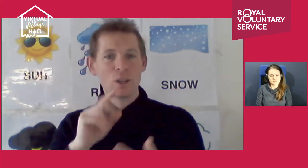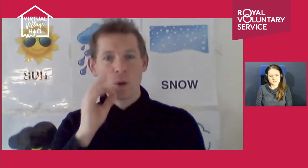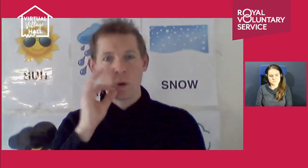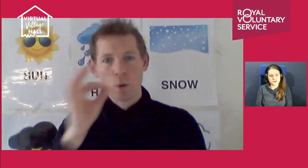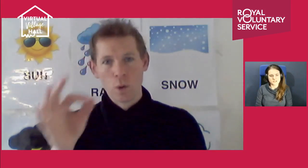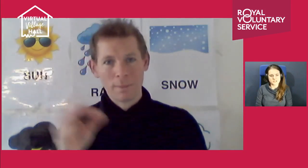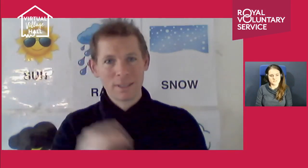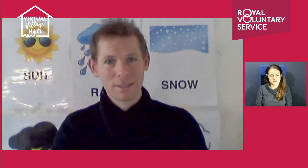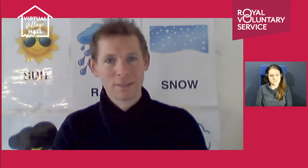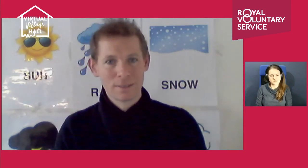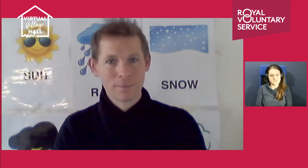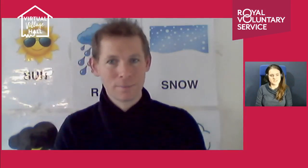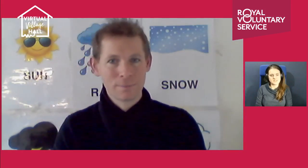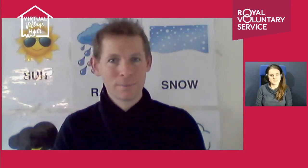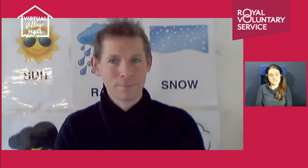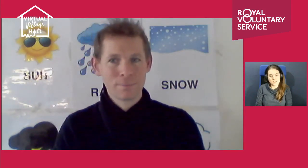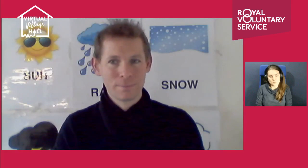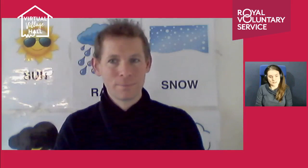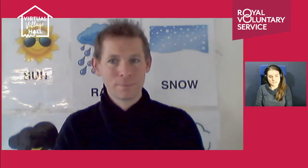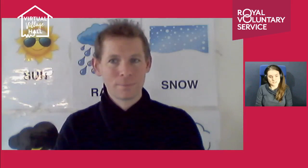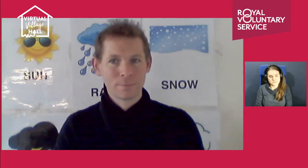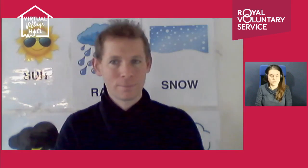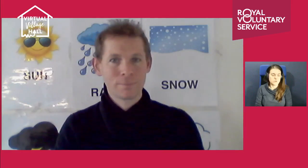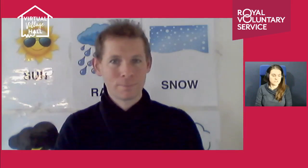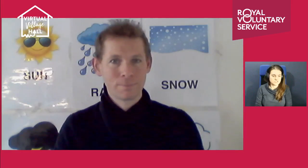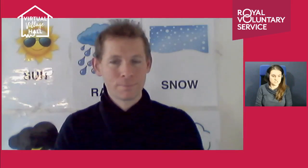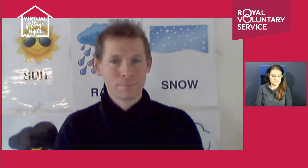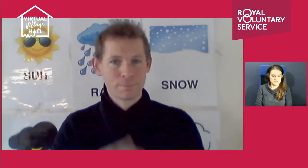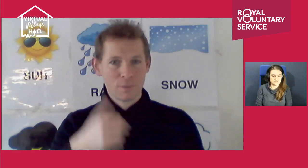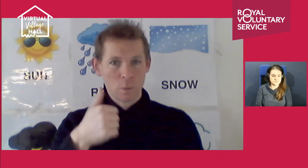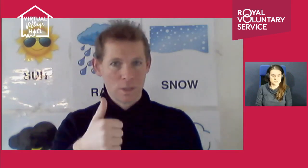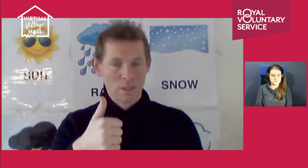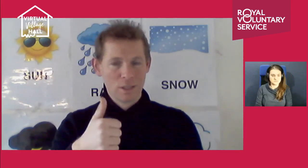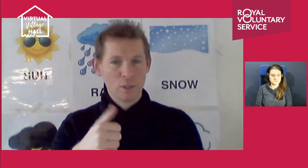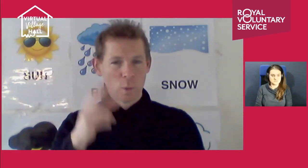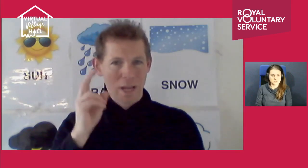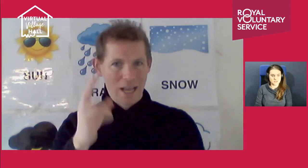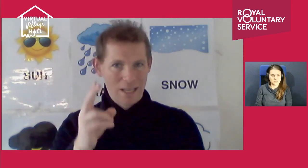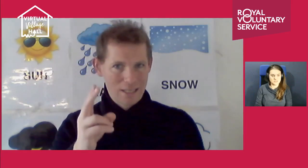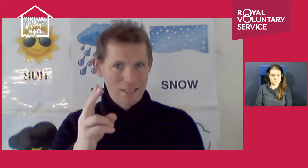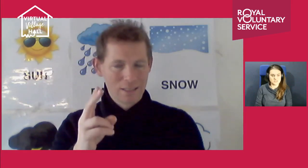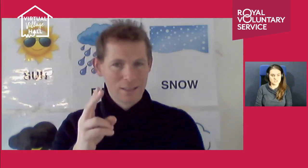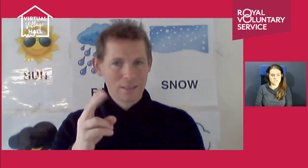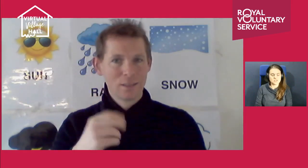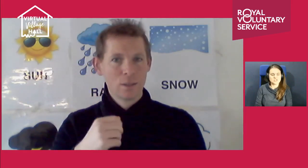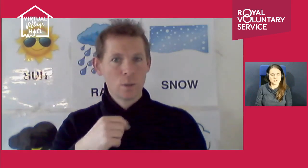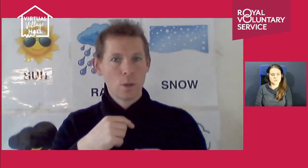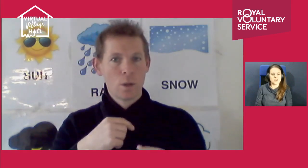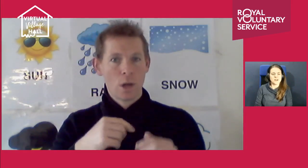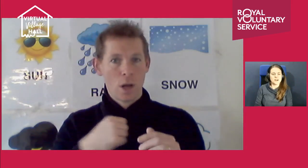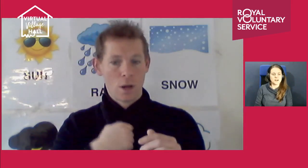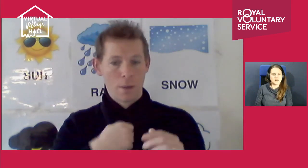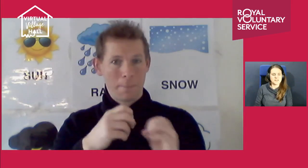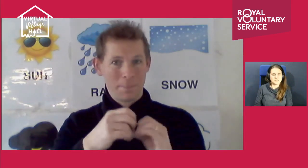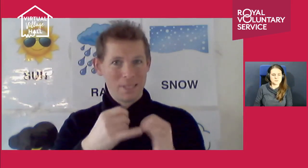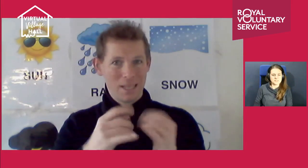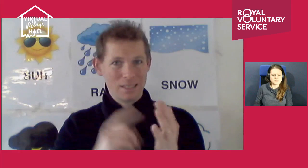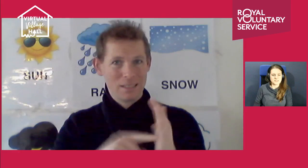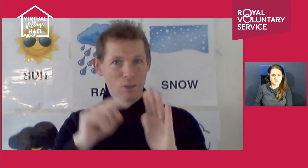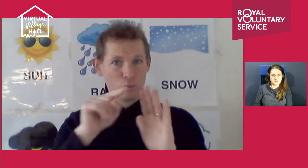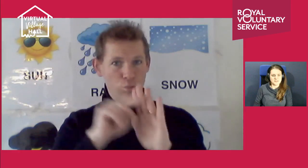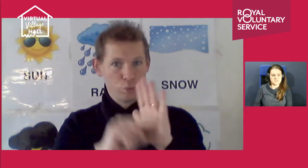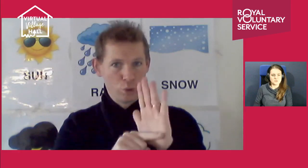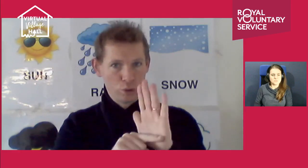then the third part of any sentence is the comment or the question. Okay? So I'll explain